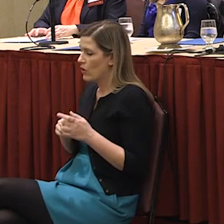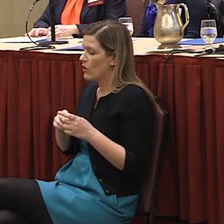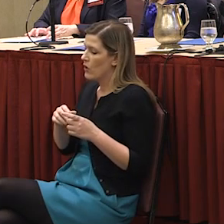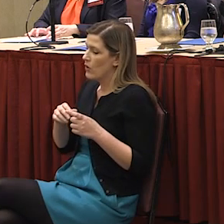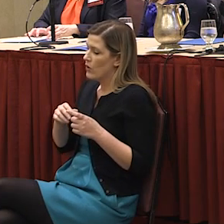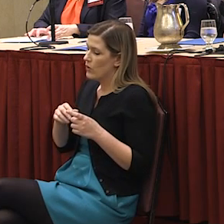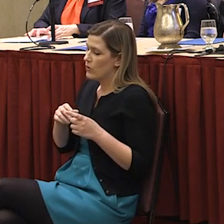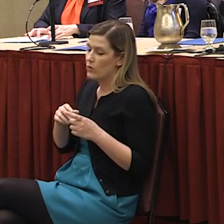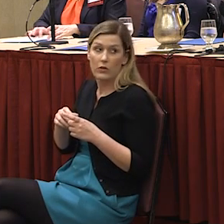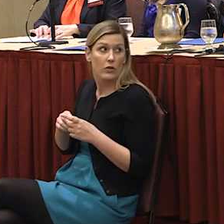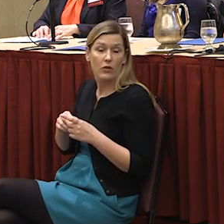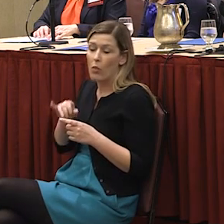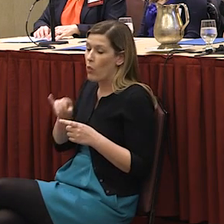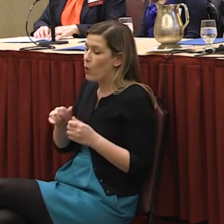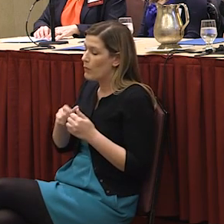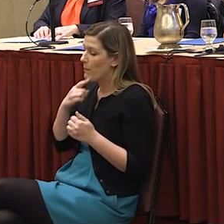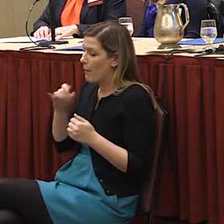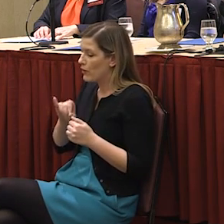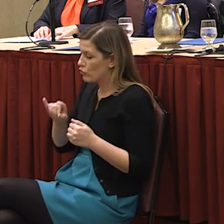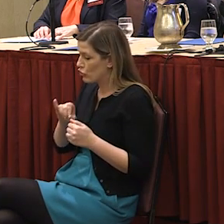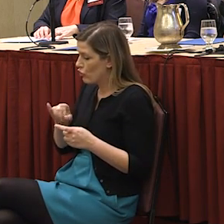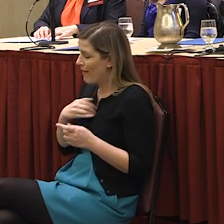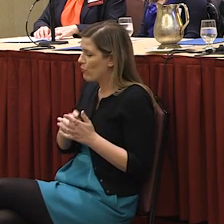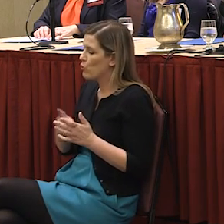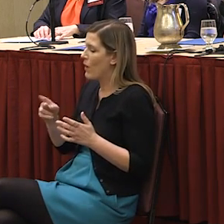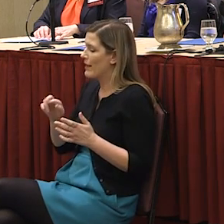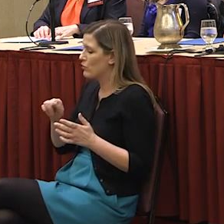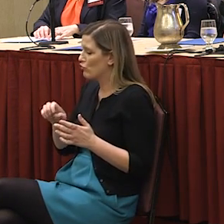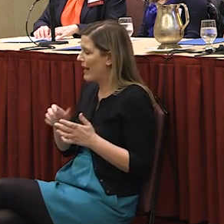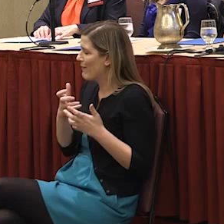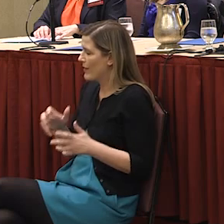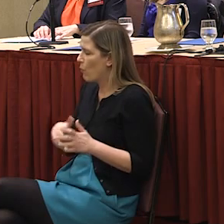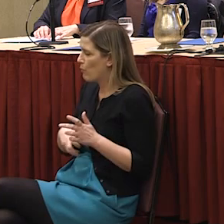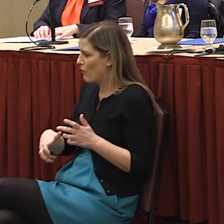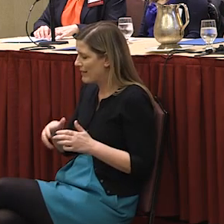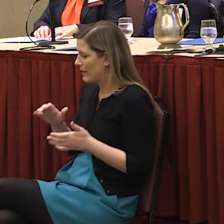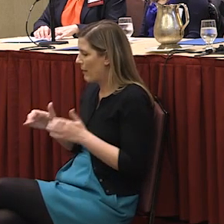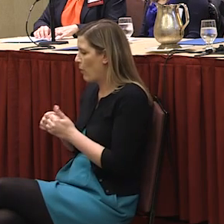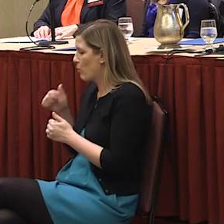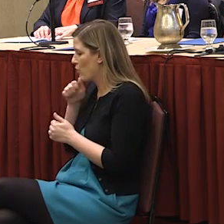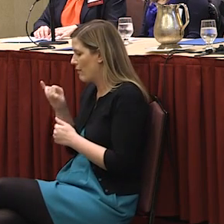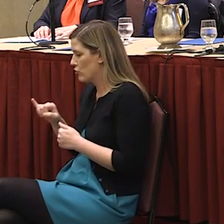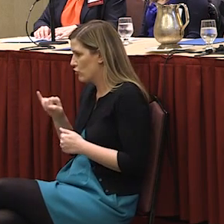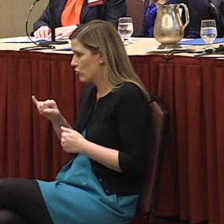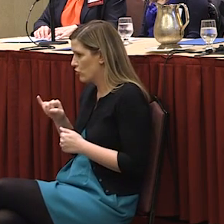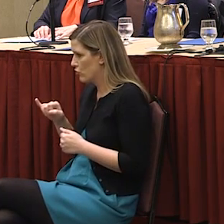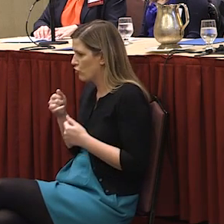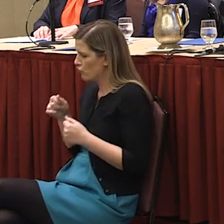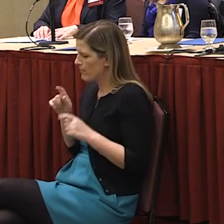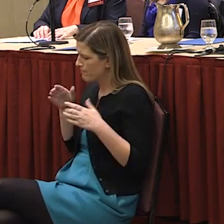pregnancy compared to those with private insurance. This obviously was discussed earlier, but just to really kind of hone in on